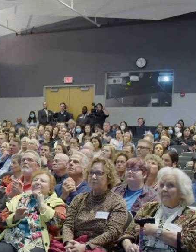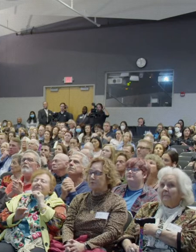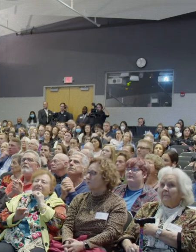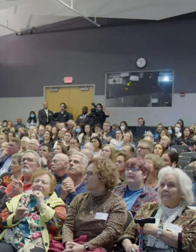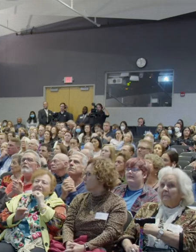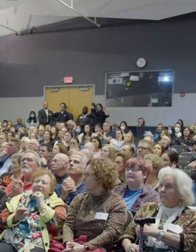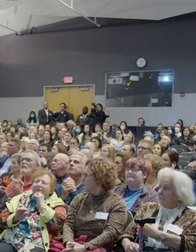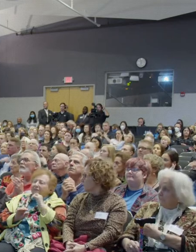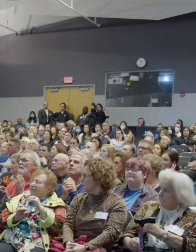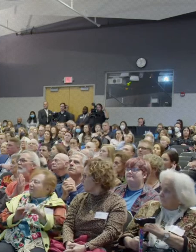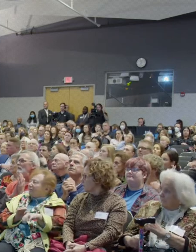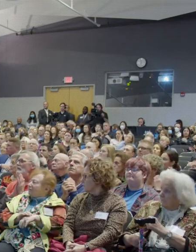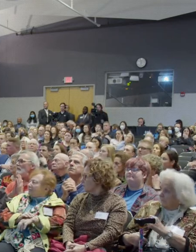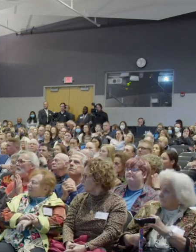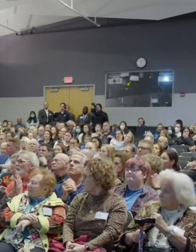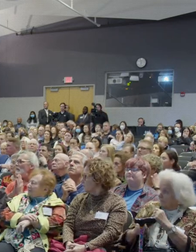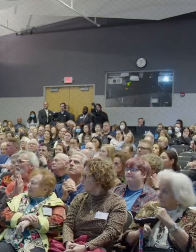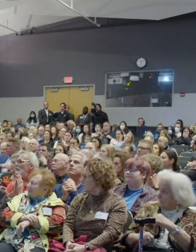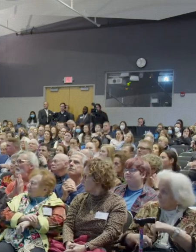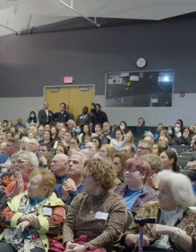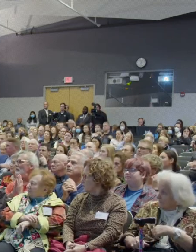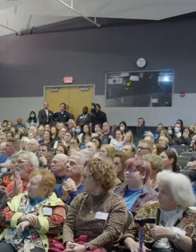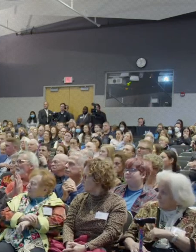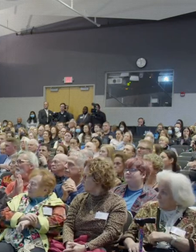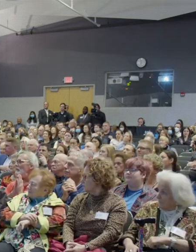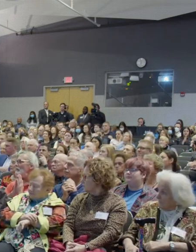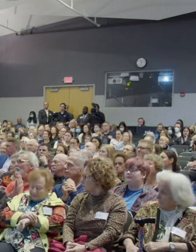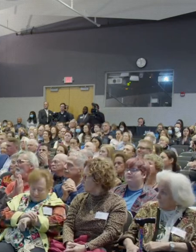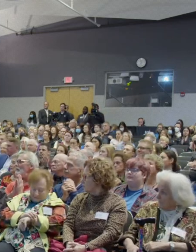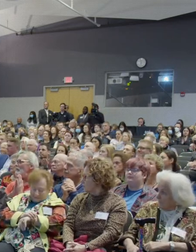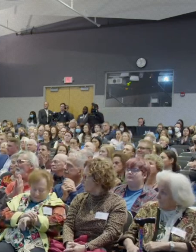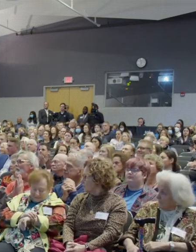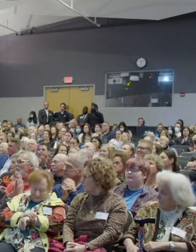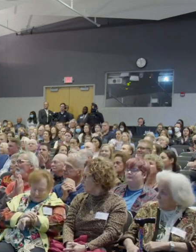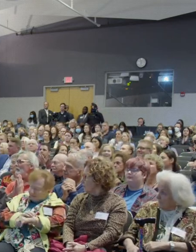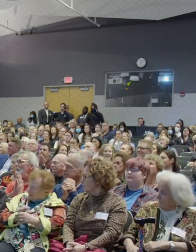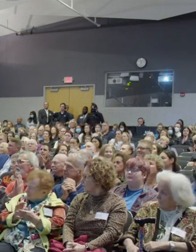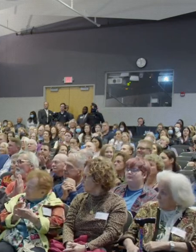Ladies and gentlemen, please welcome Rachel Miller.